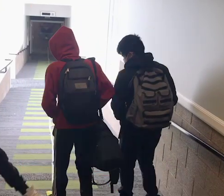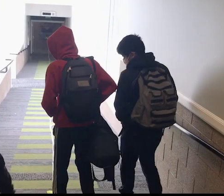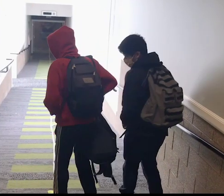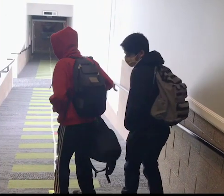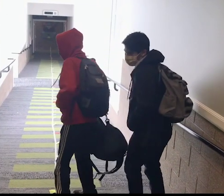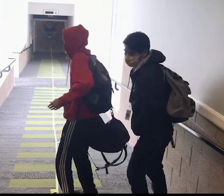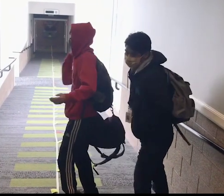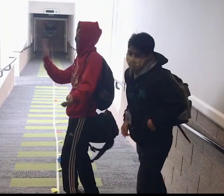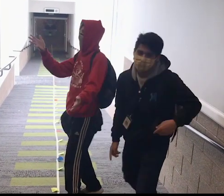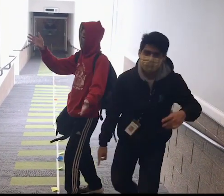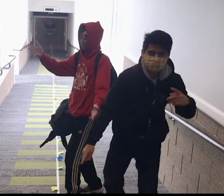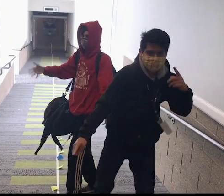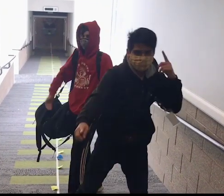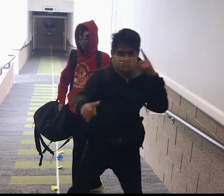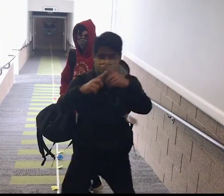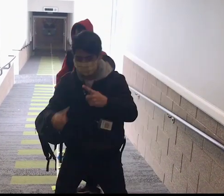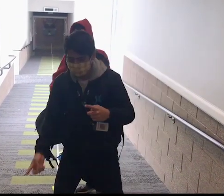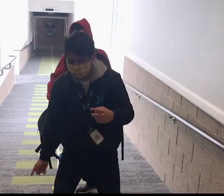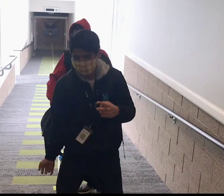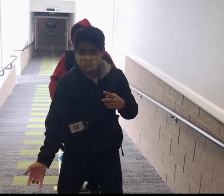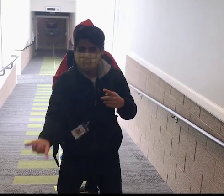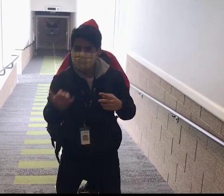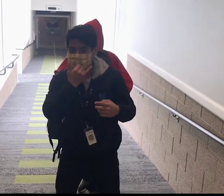Kicking is not an appropriate way to get our attention.